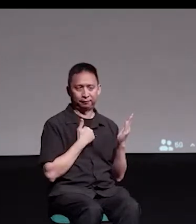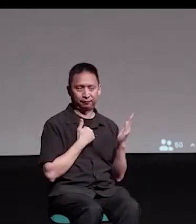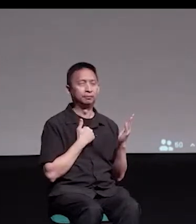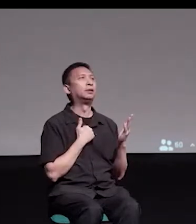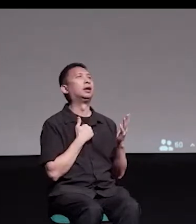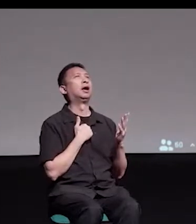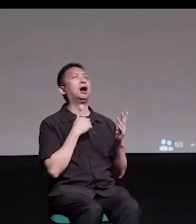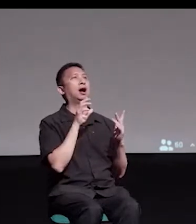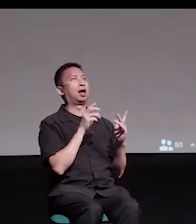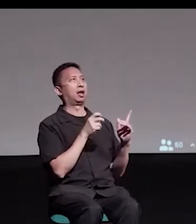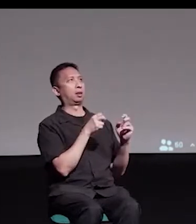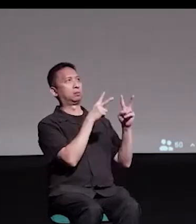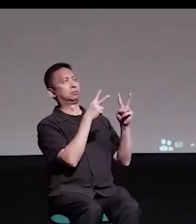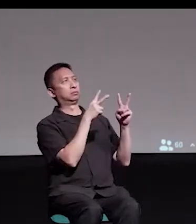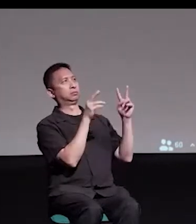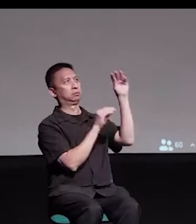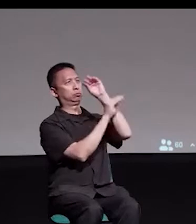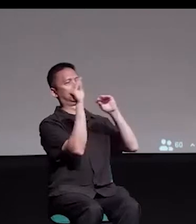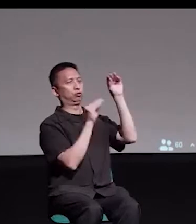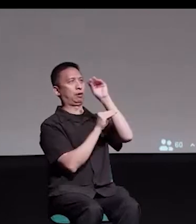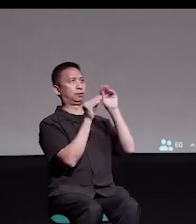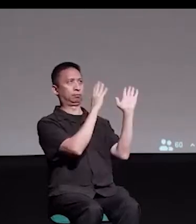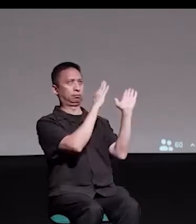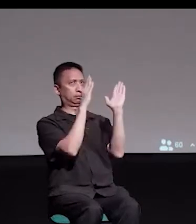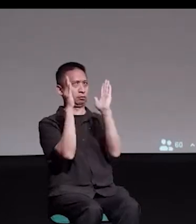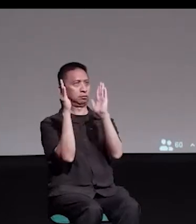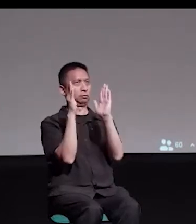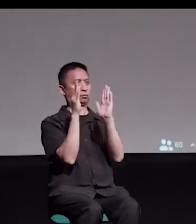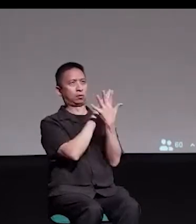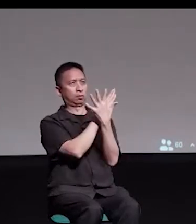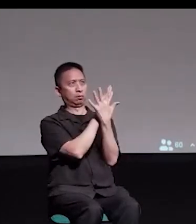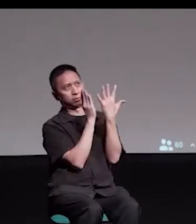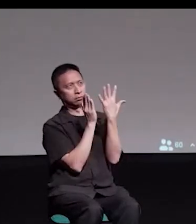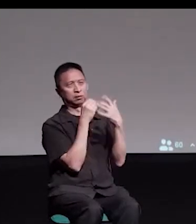like rearrange them into some sort of order that makes sense,